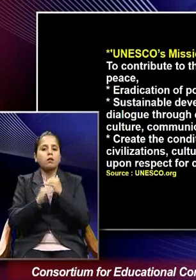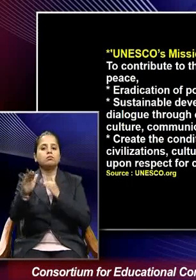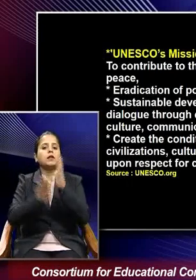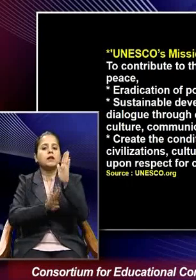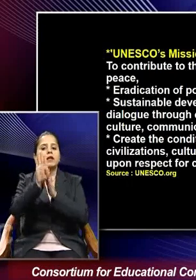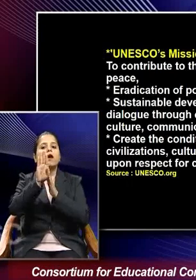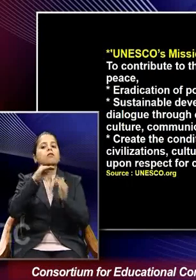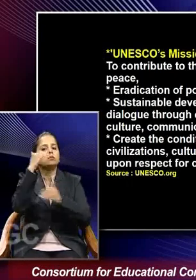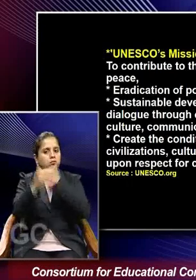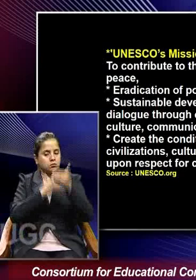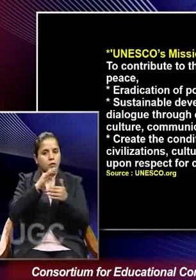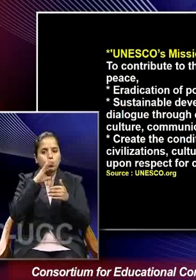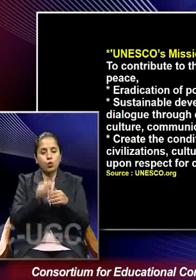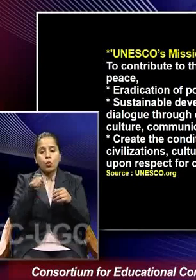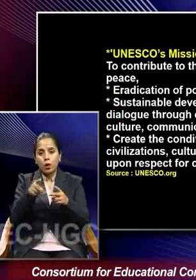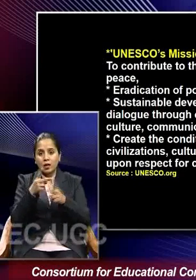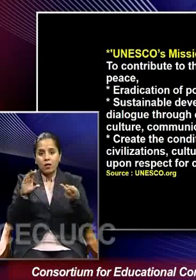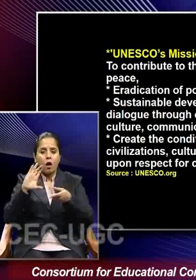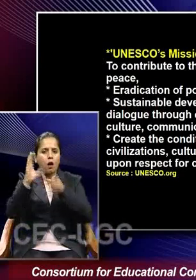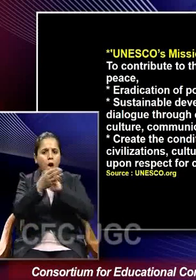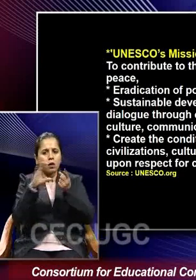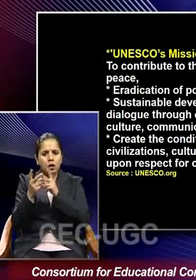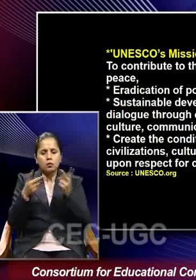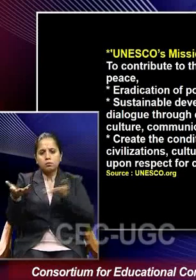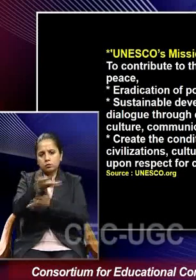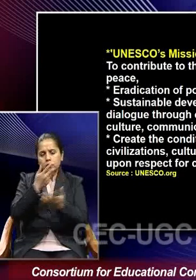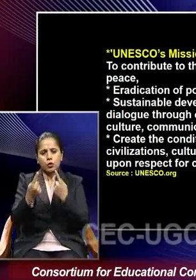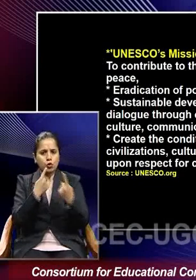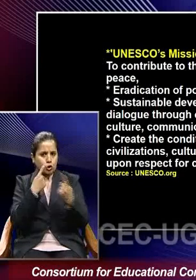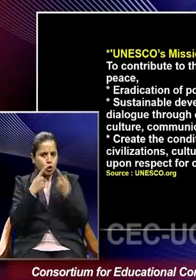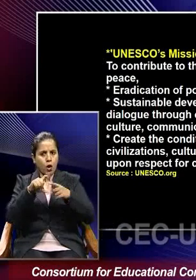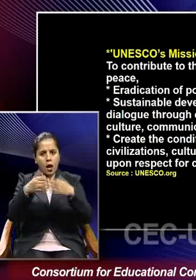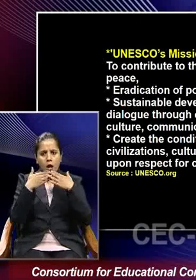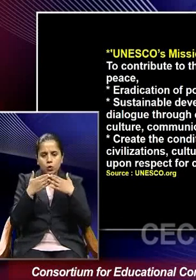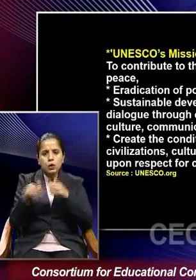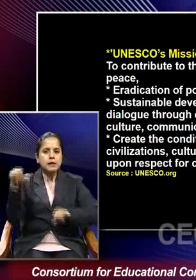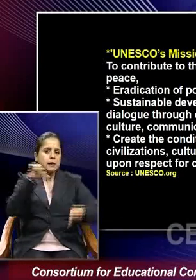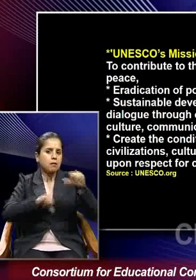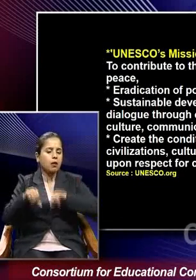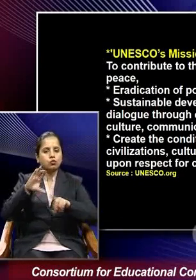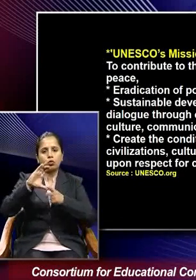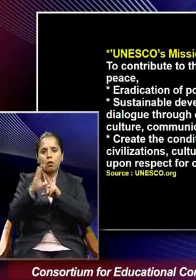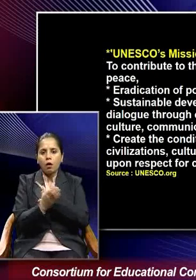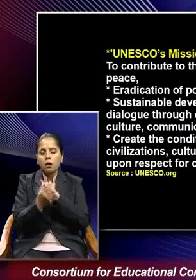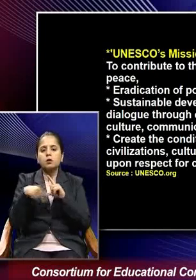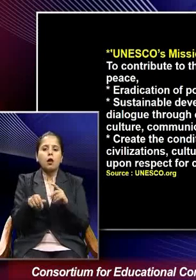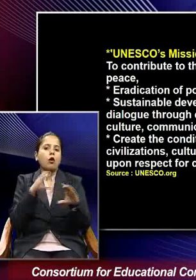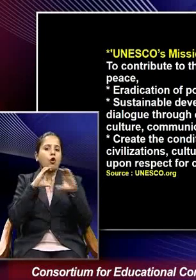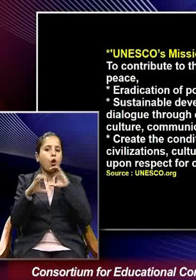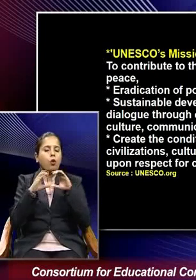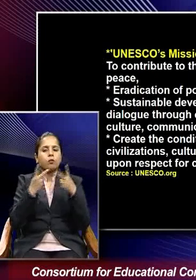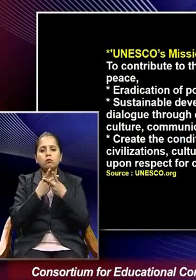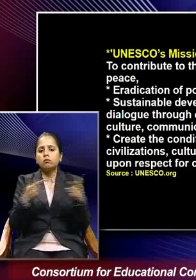development and intercultural dialogue through education, sciences, culture, communication